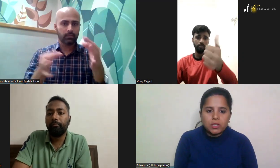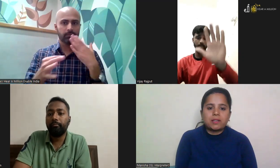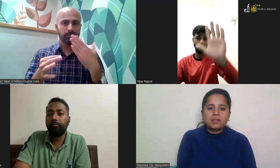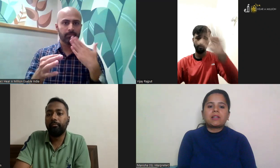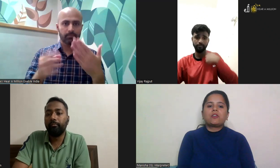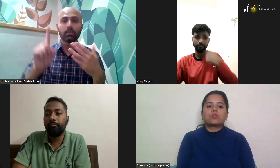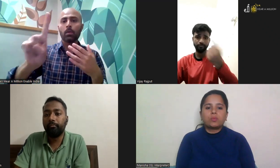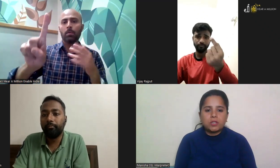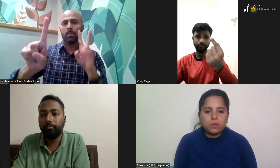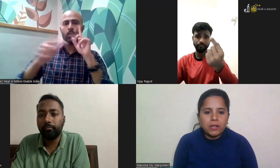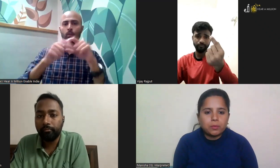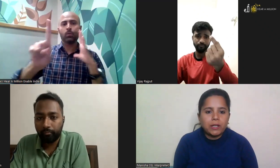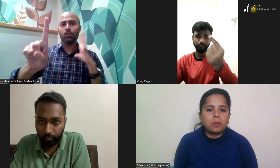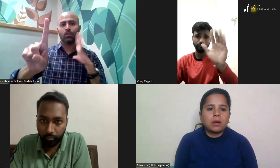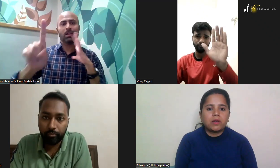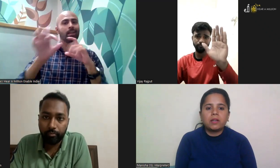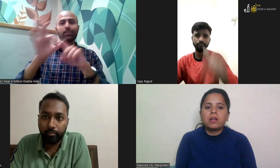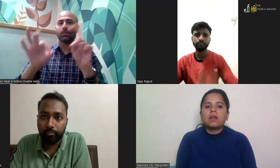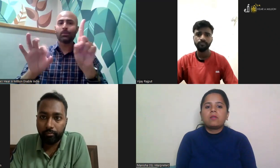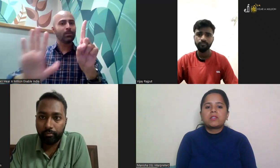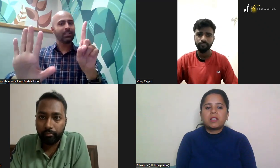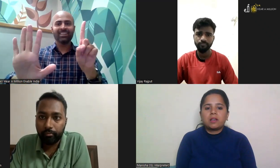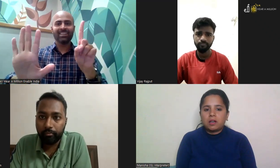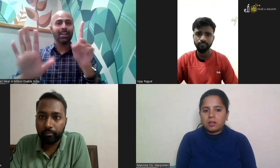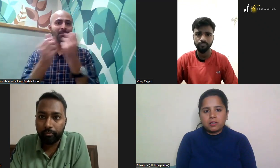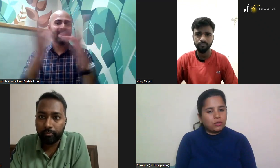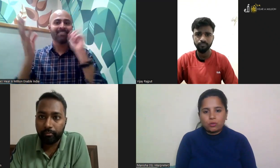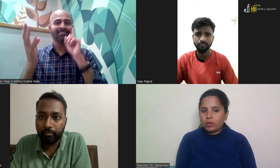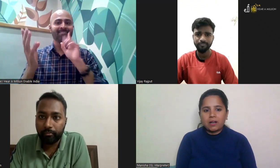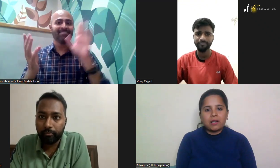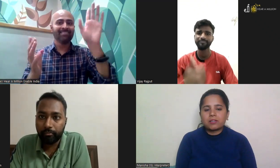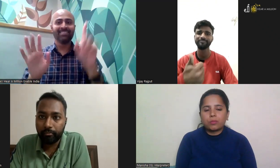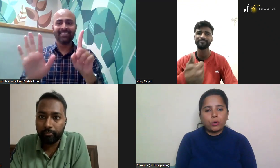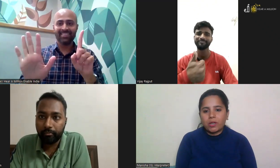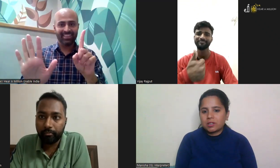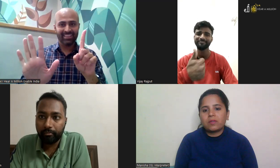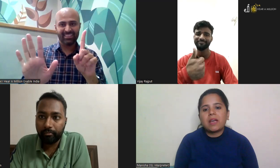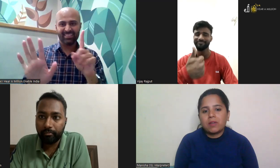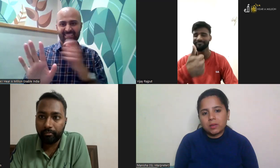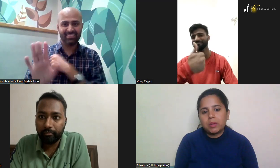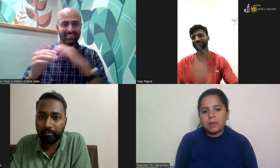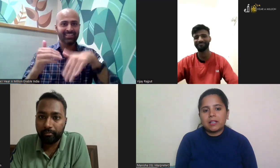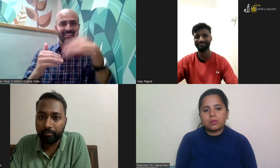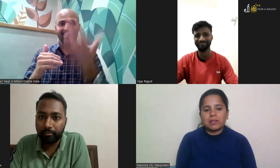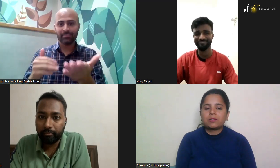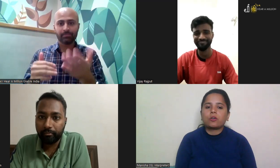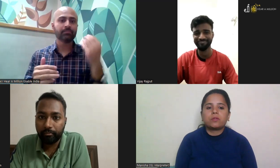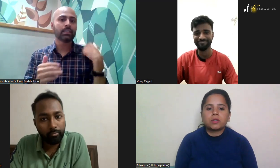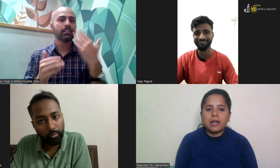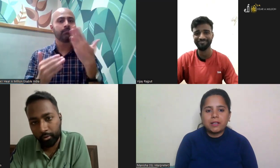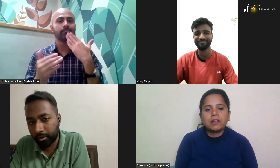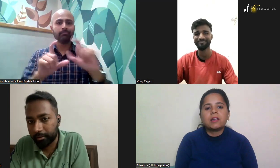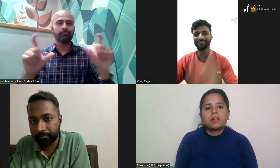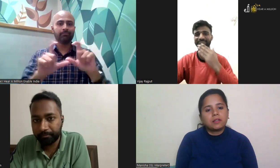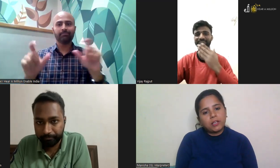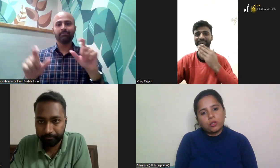Okay, Tushar Singh, thank you so much for explaining, Bhavin. Vijay, you can't ask more questions. We have other people as well. Sorry for